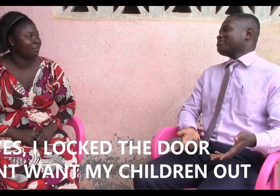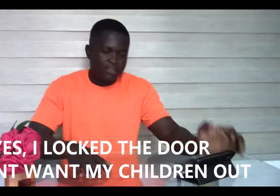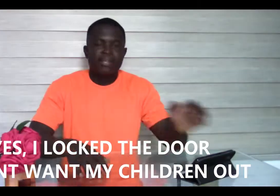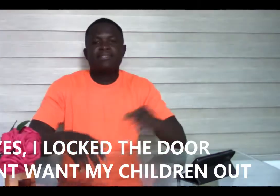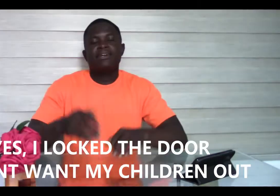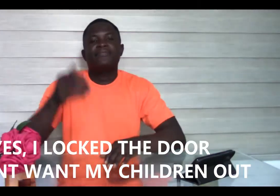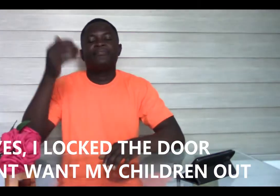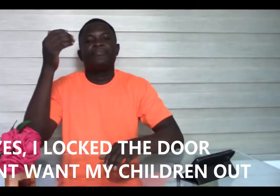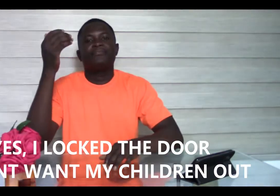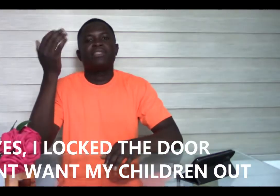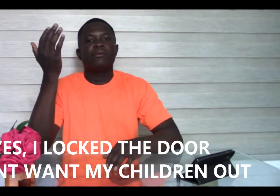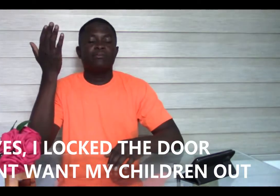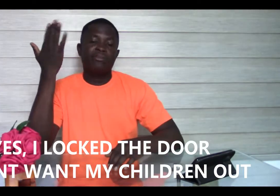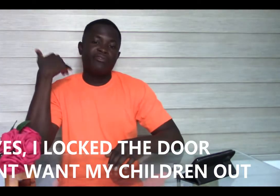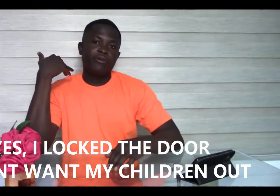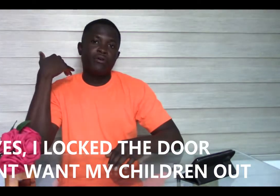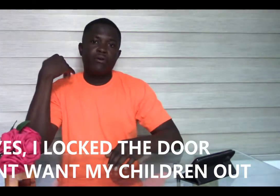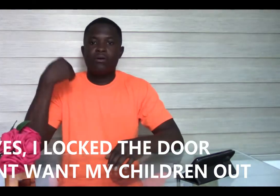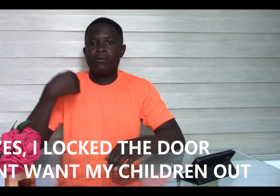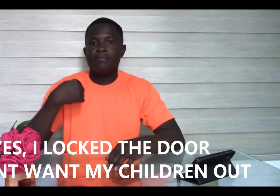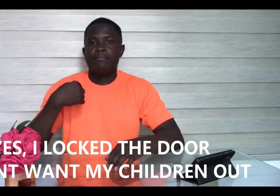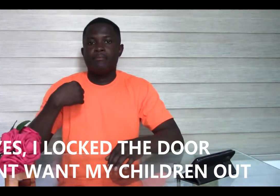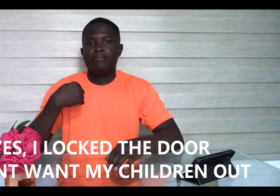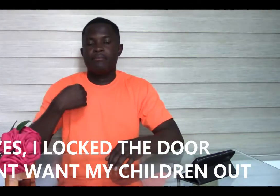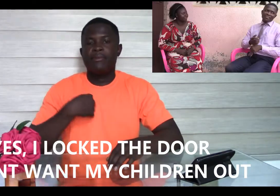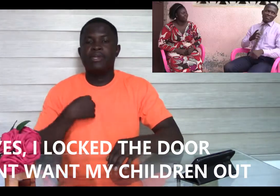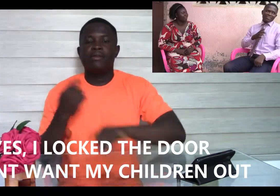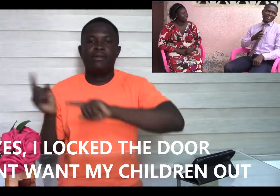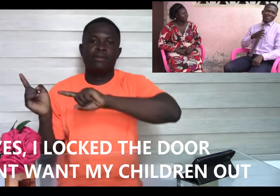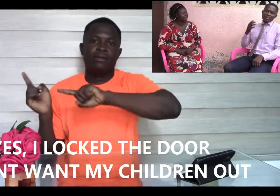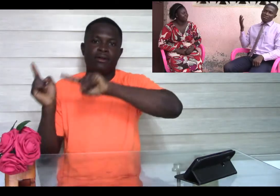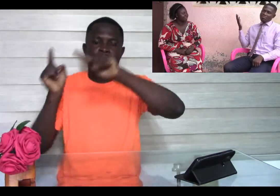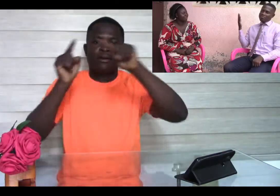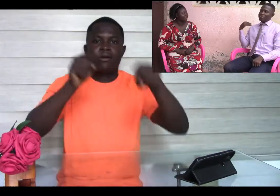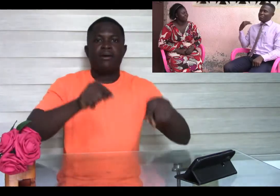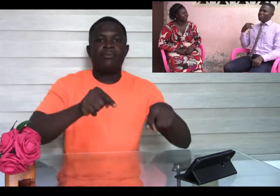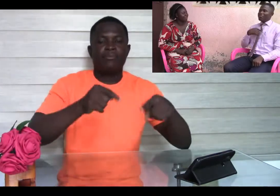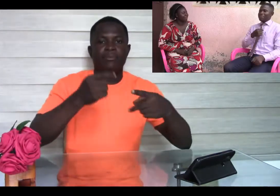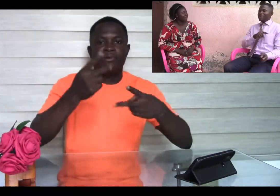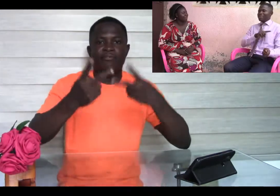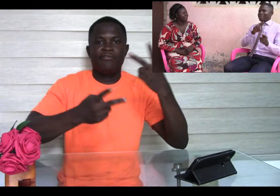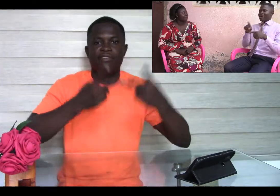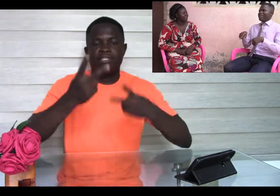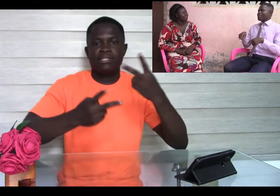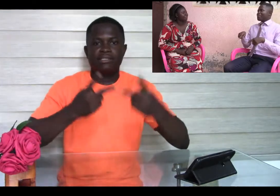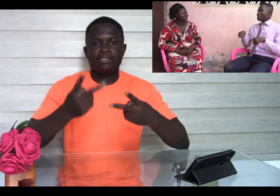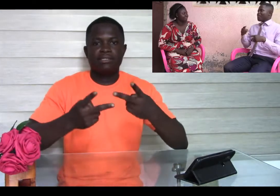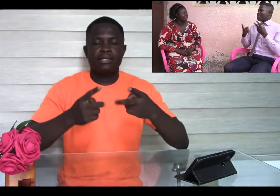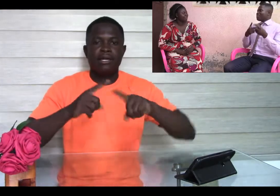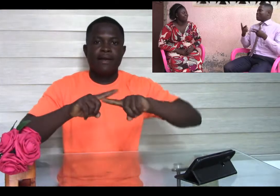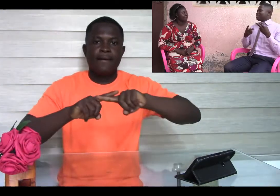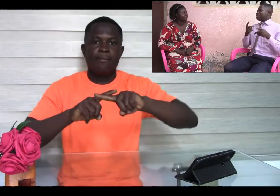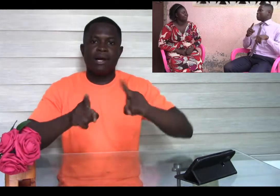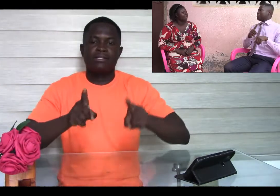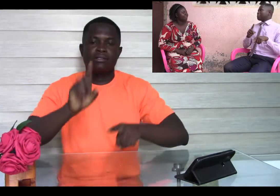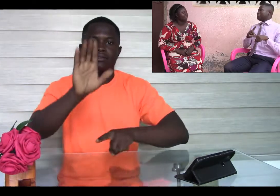So I said, before me come visit, but